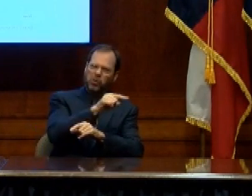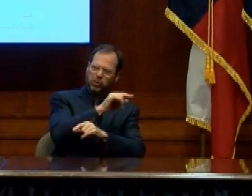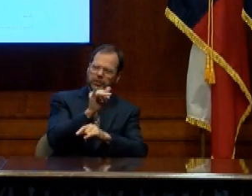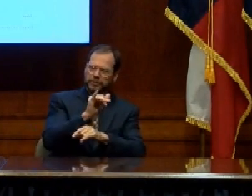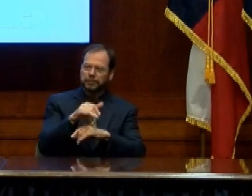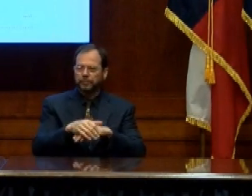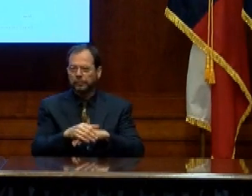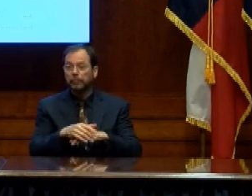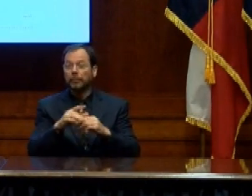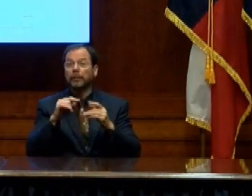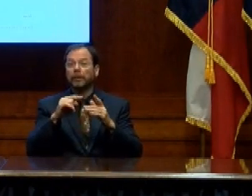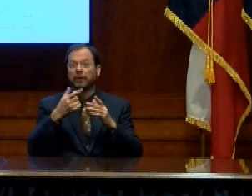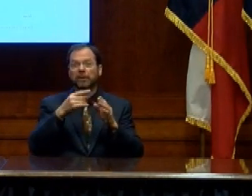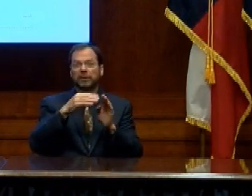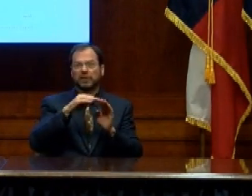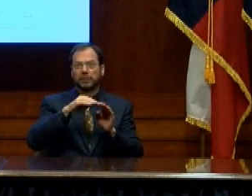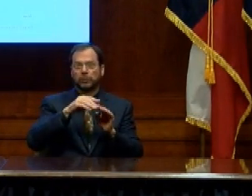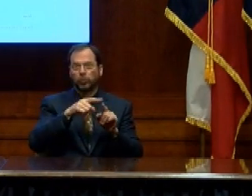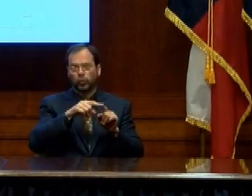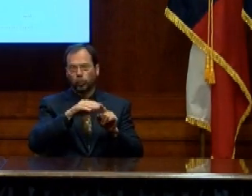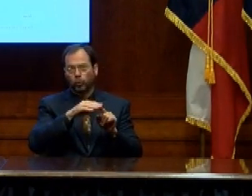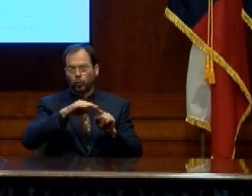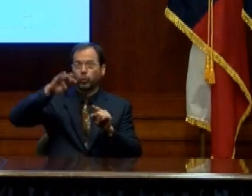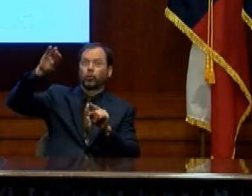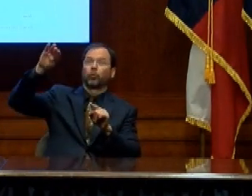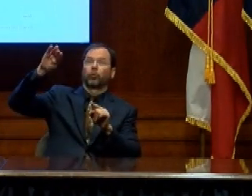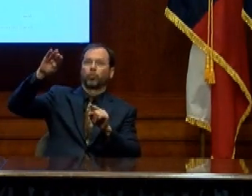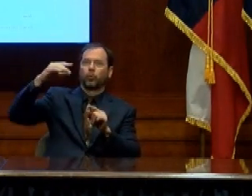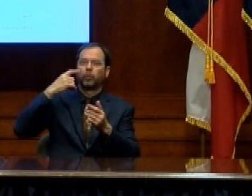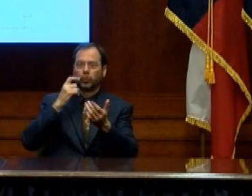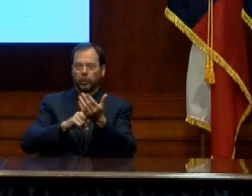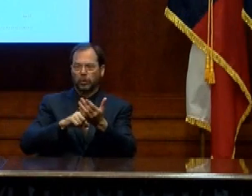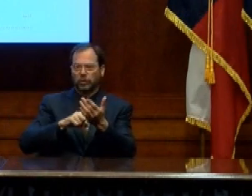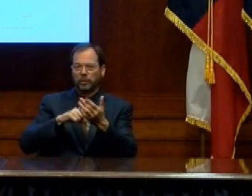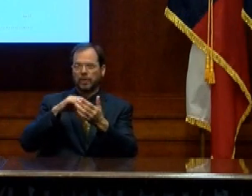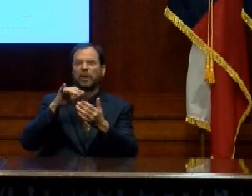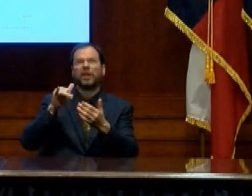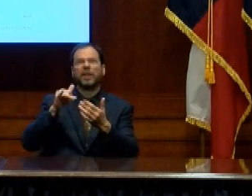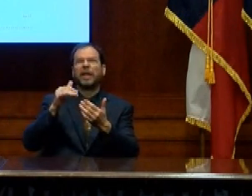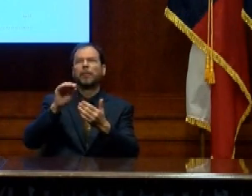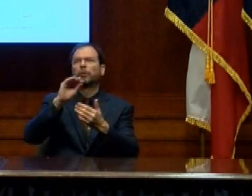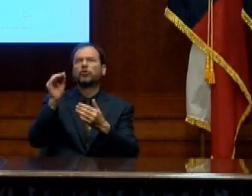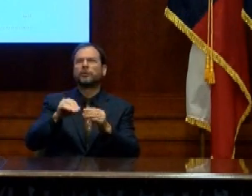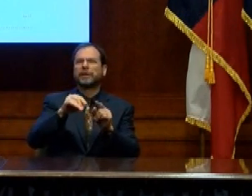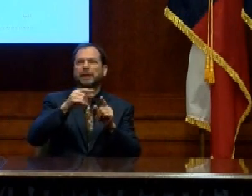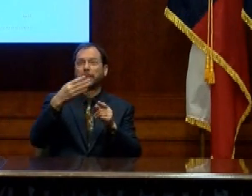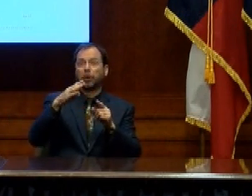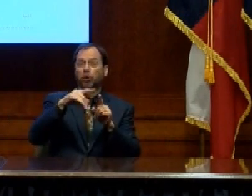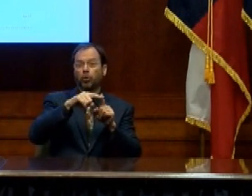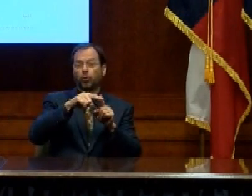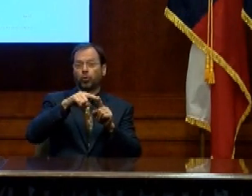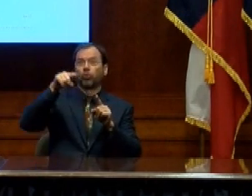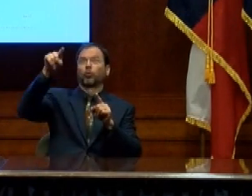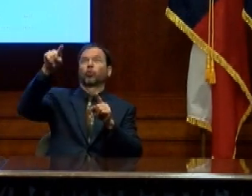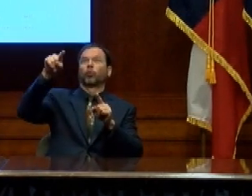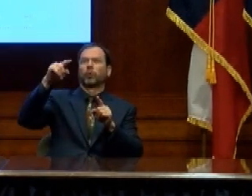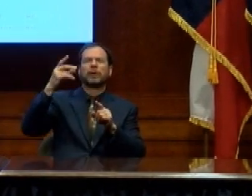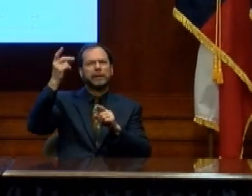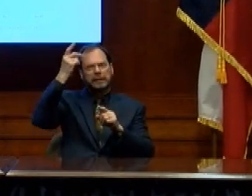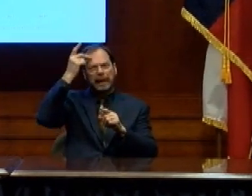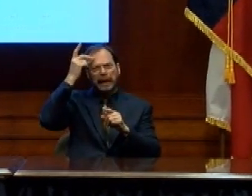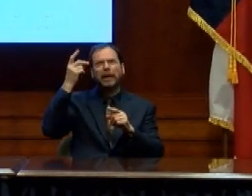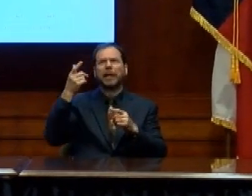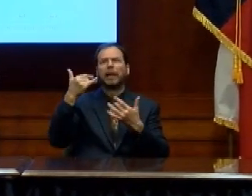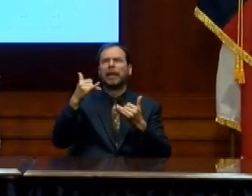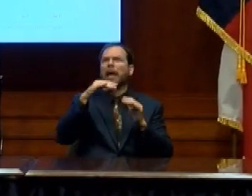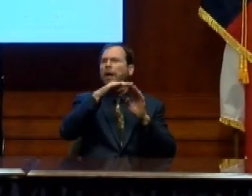counties, there's a period when there's a sharp increase. If you look at the degree of the angle of the blue line, you'll see that Dallas County really